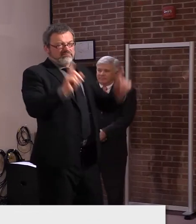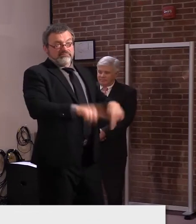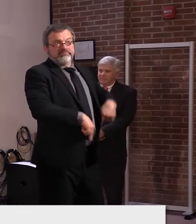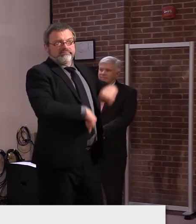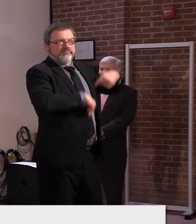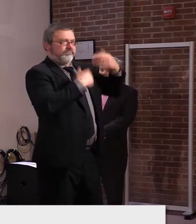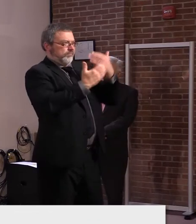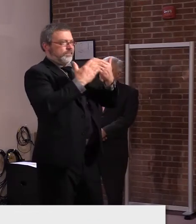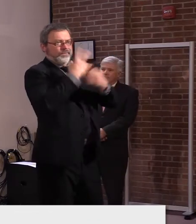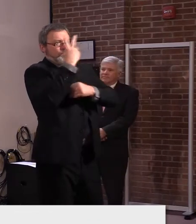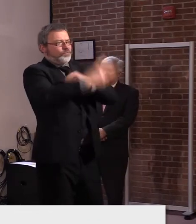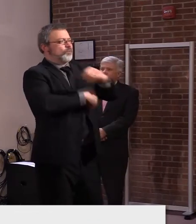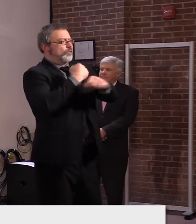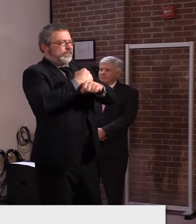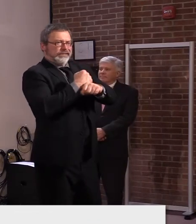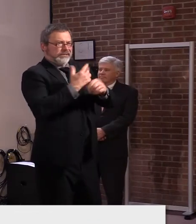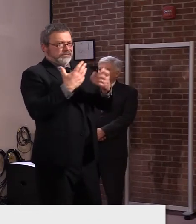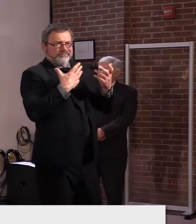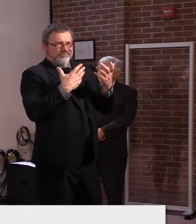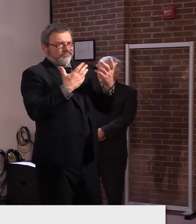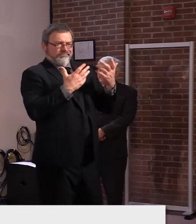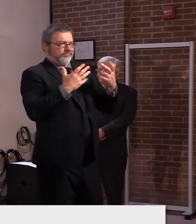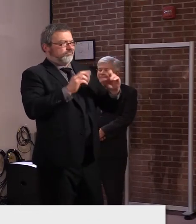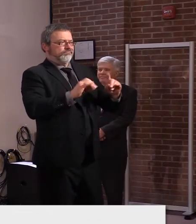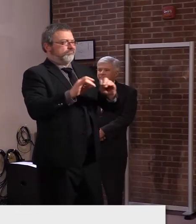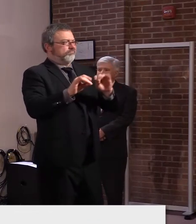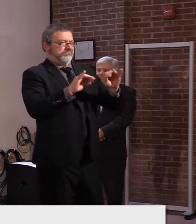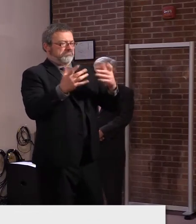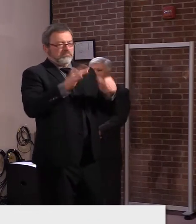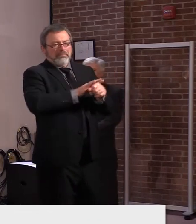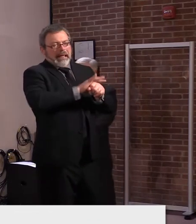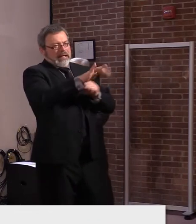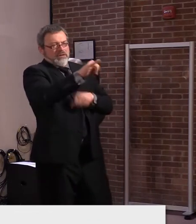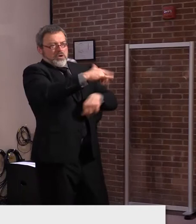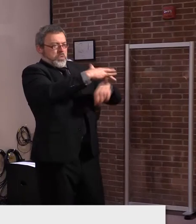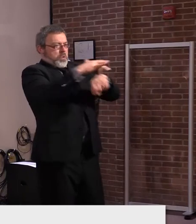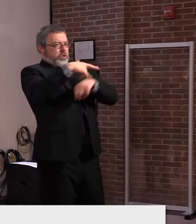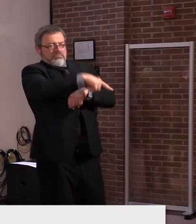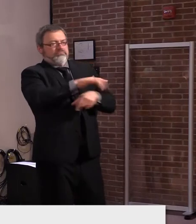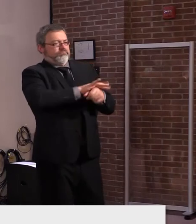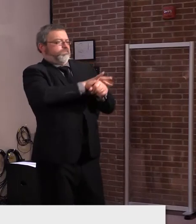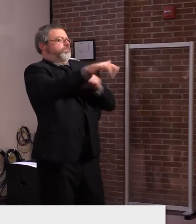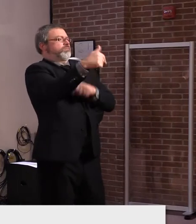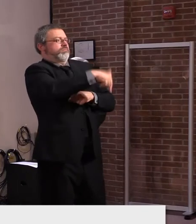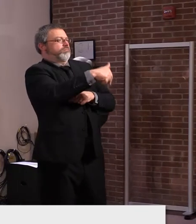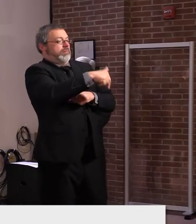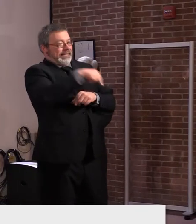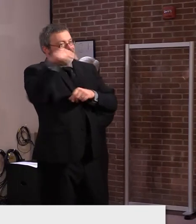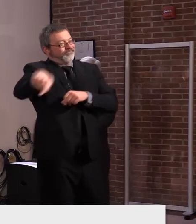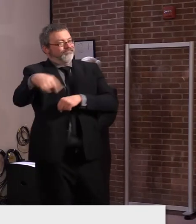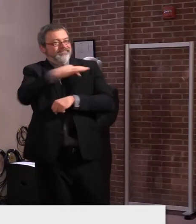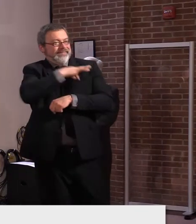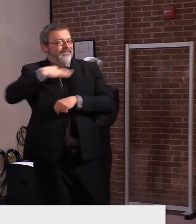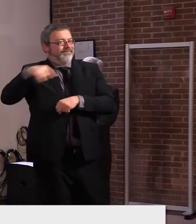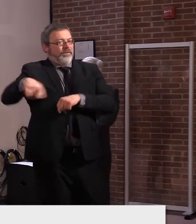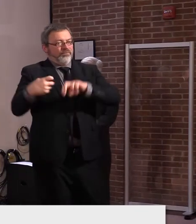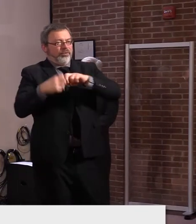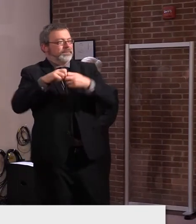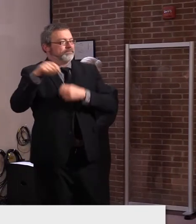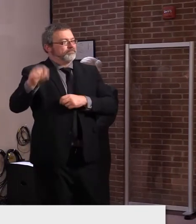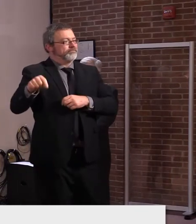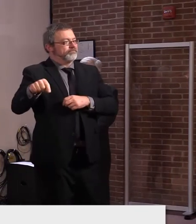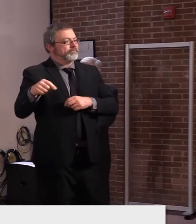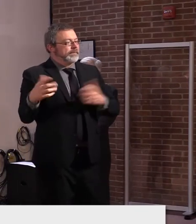enough secured at this point, but it's always problematic. The White House